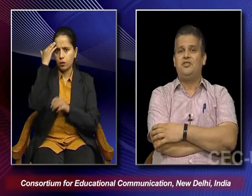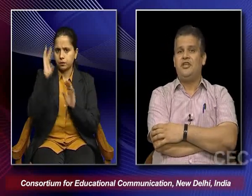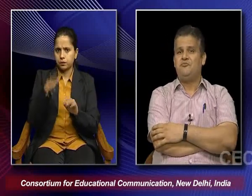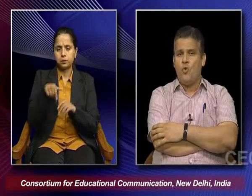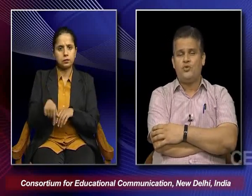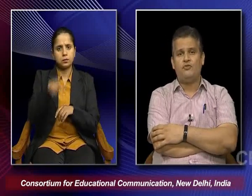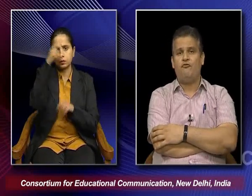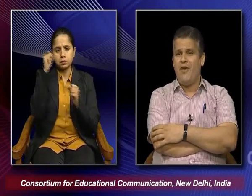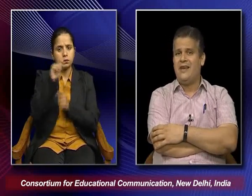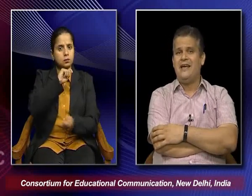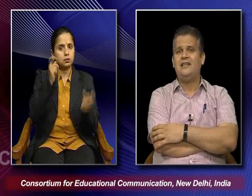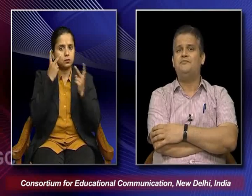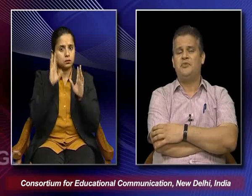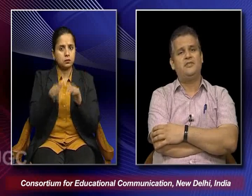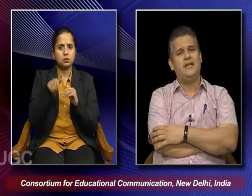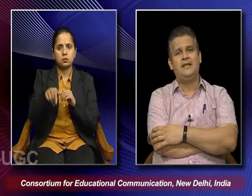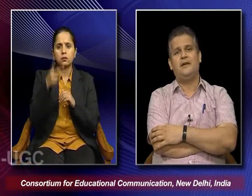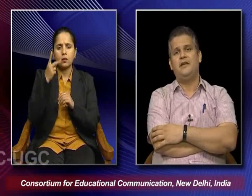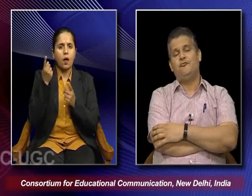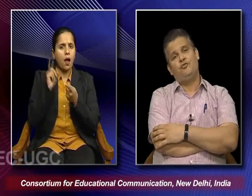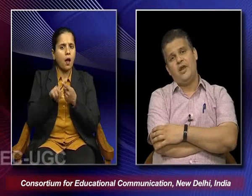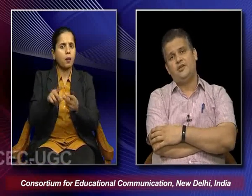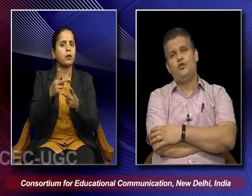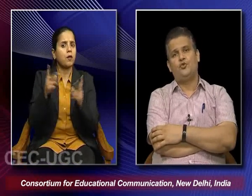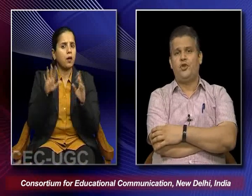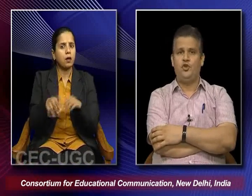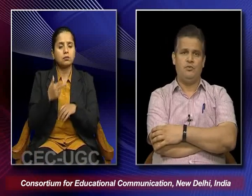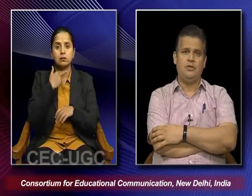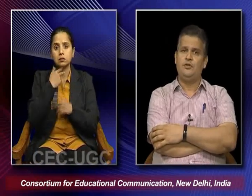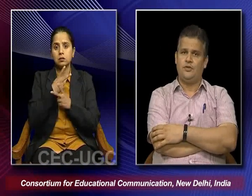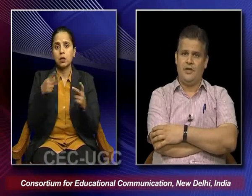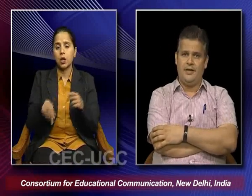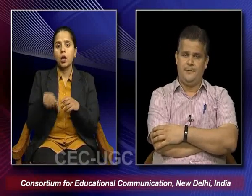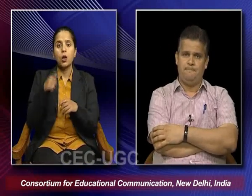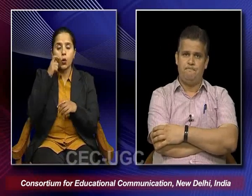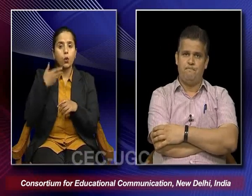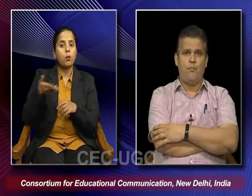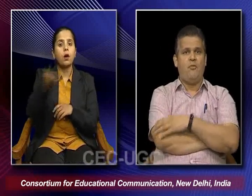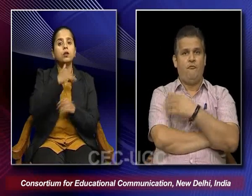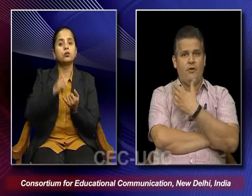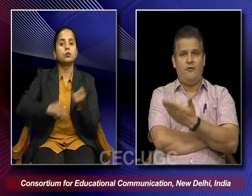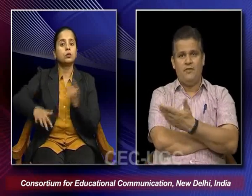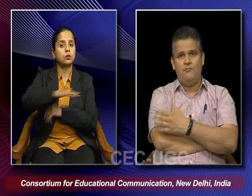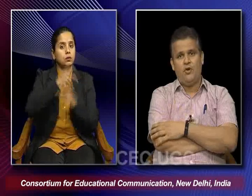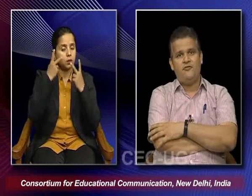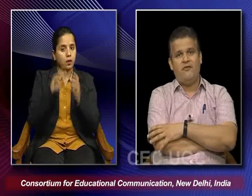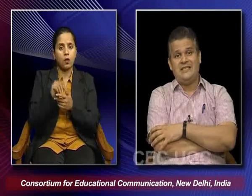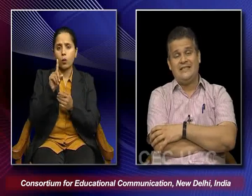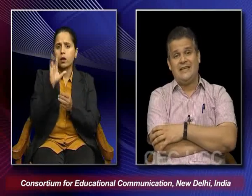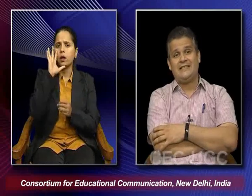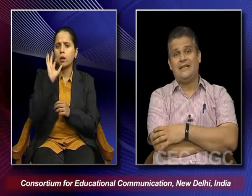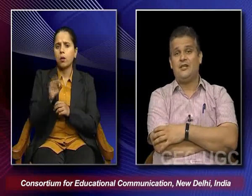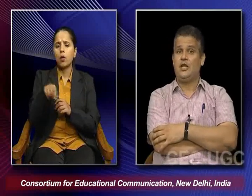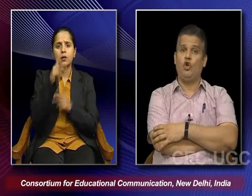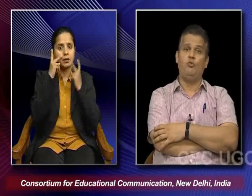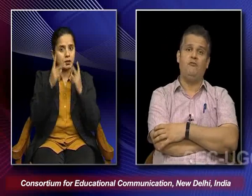climate change poses very unprecedented threat to the human society. One of the important facets